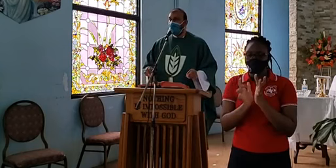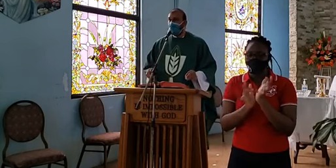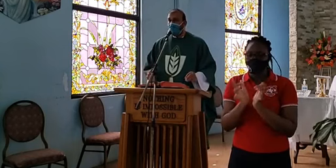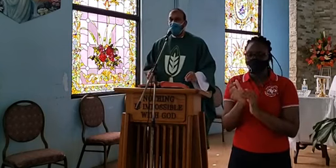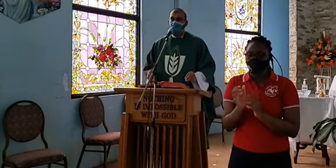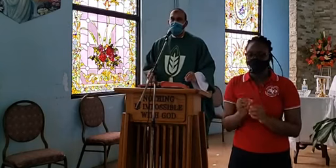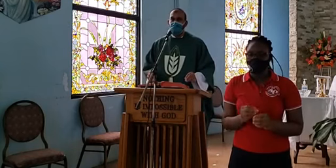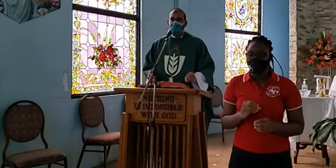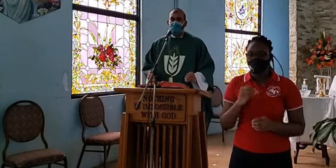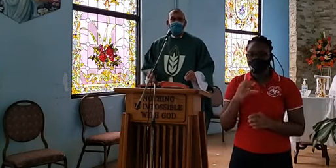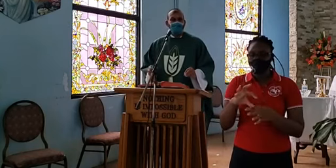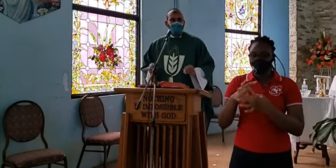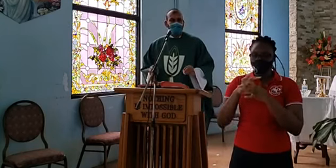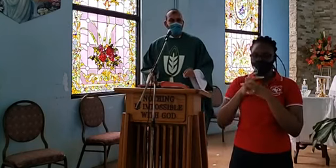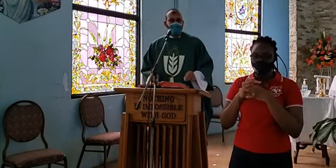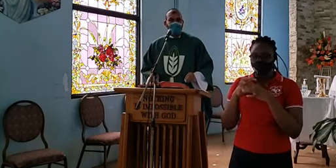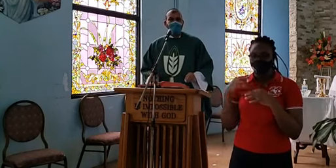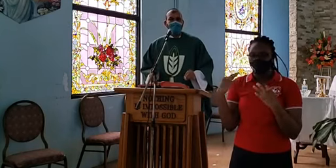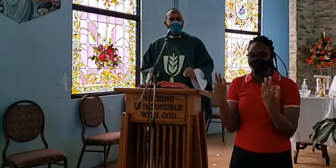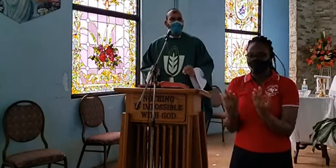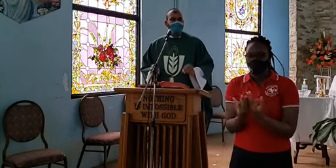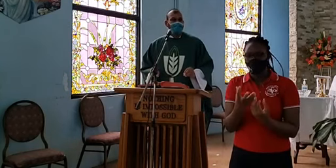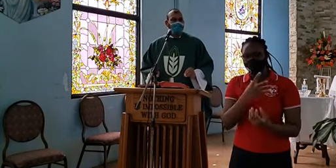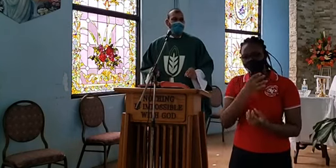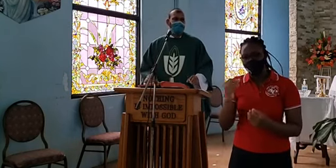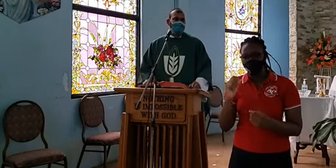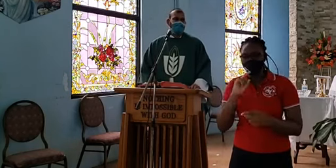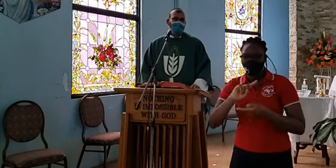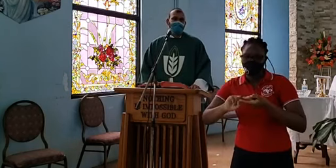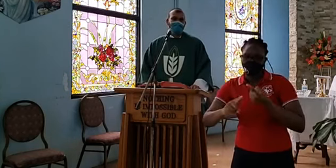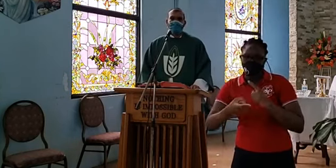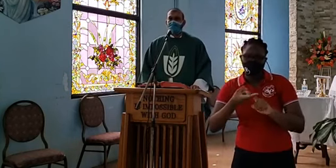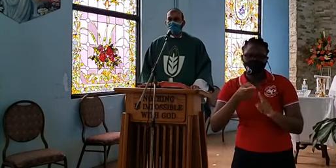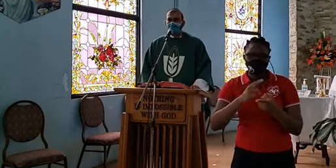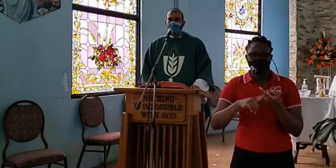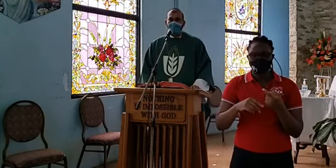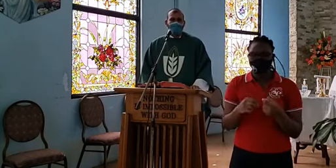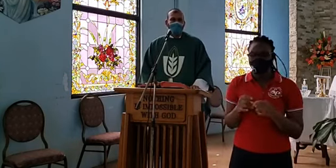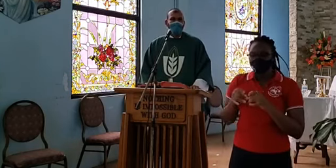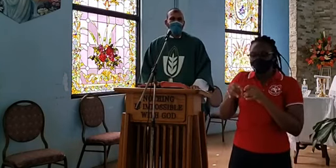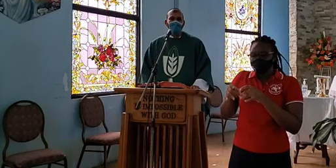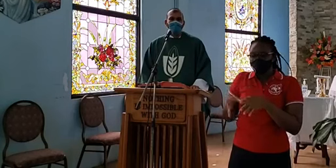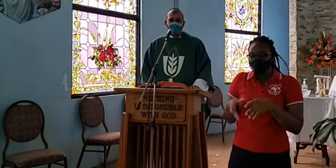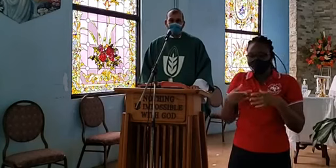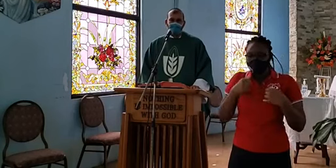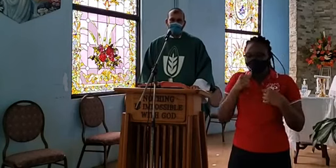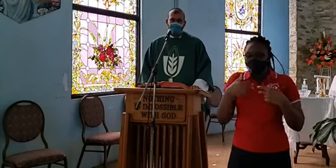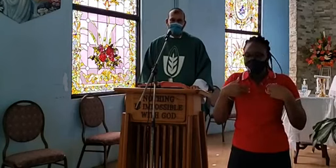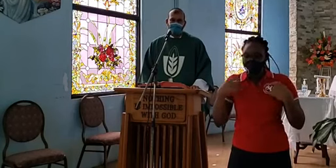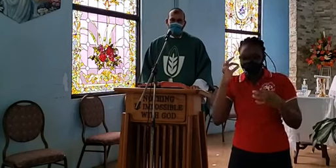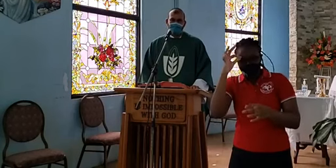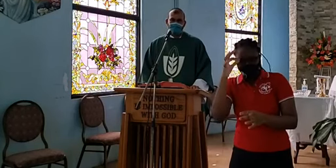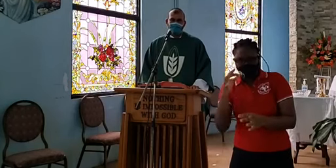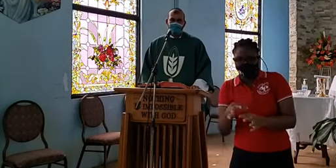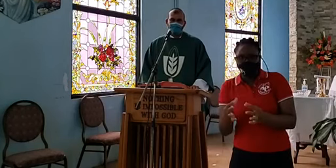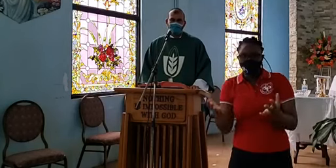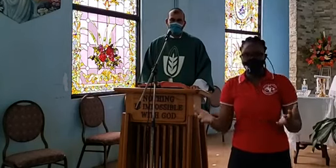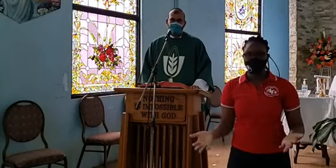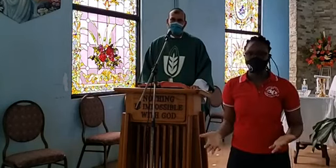Jesus' own family and friends lacking faith.